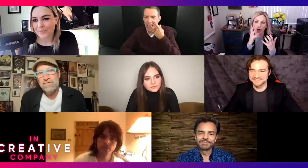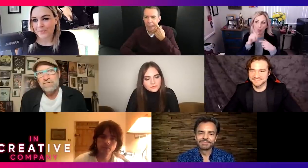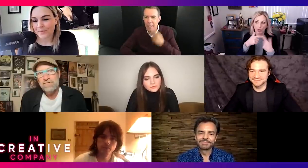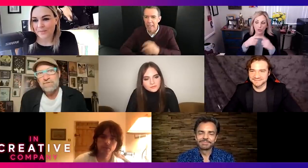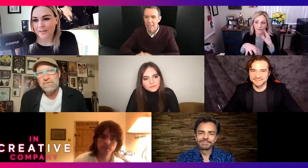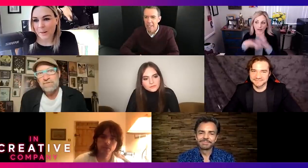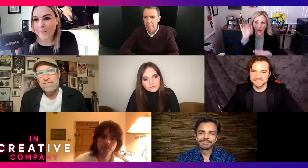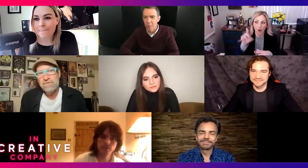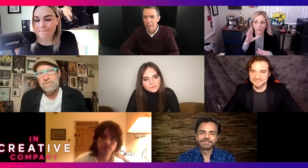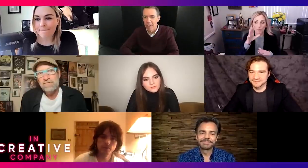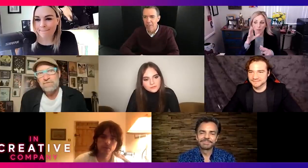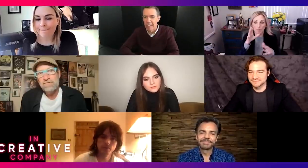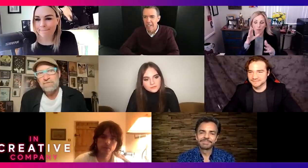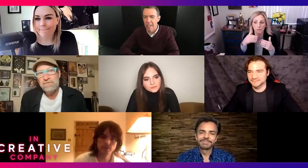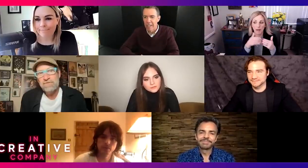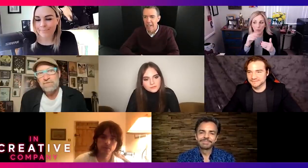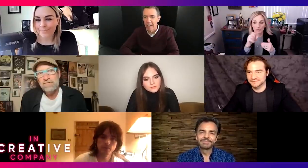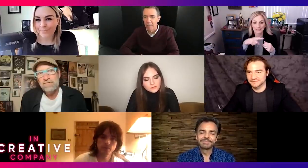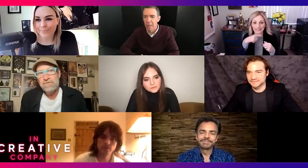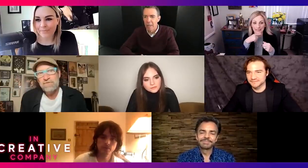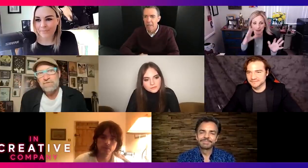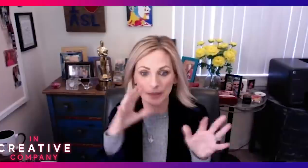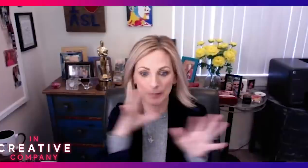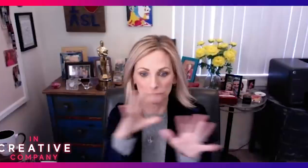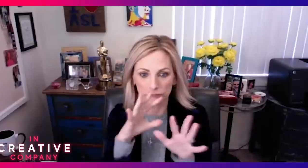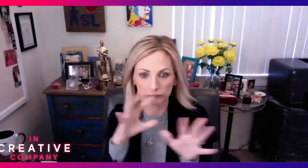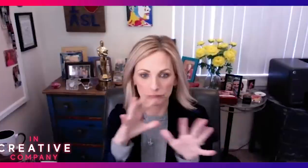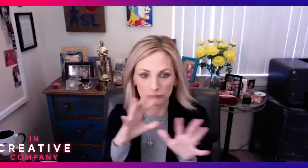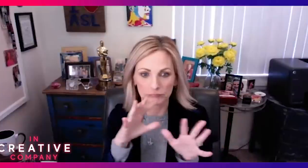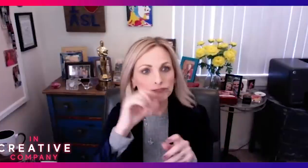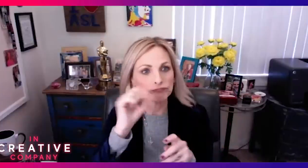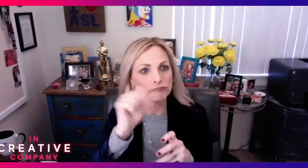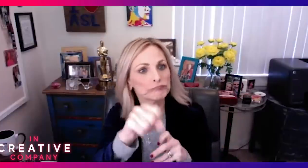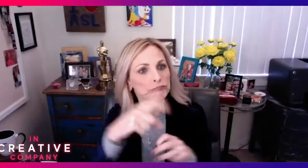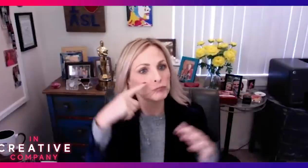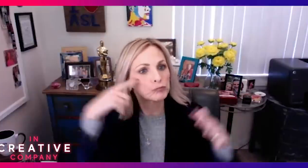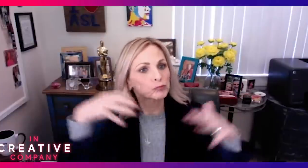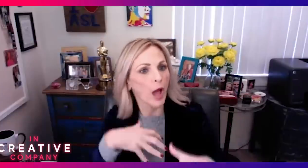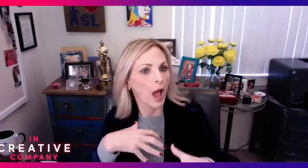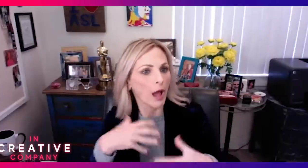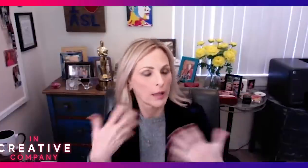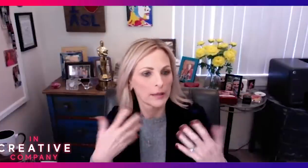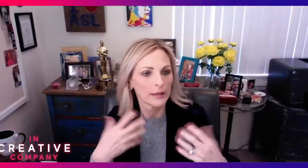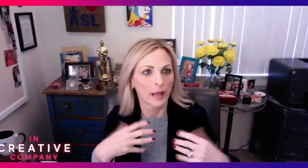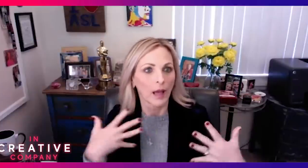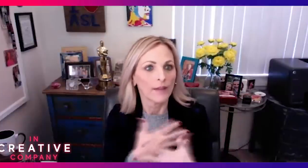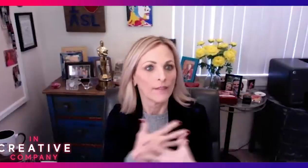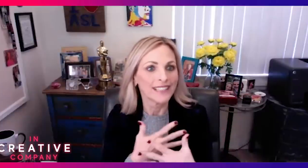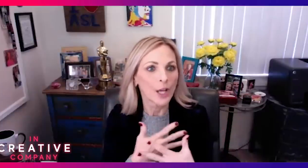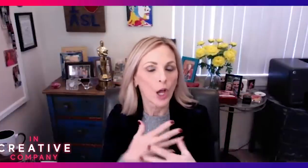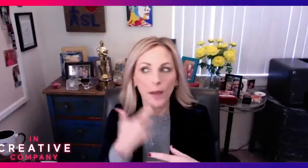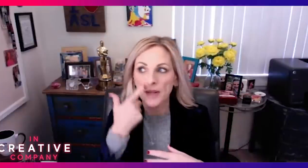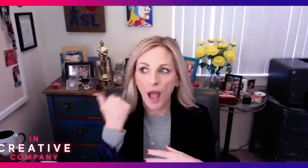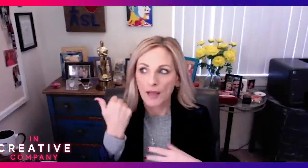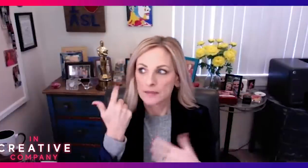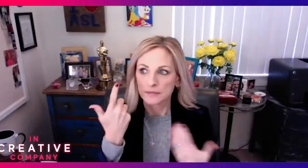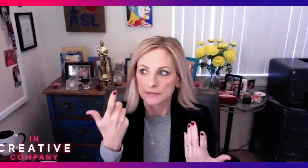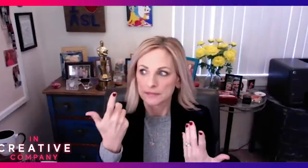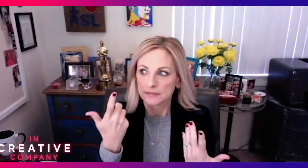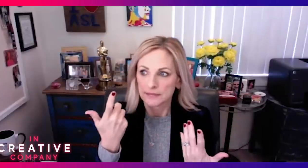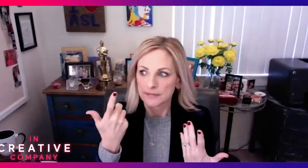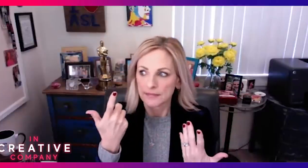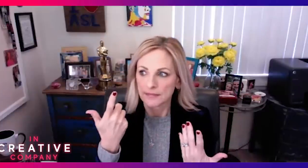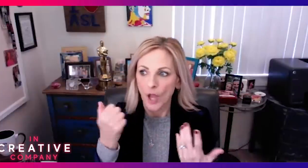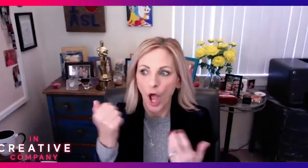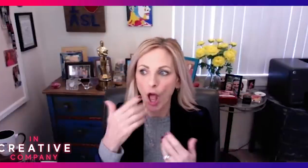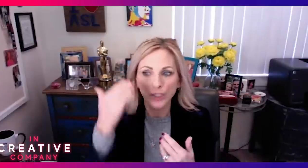Jackie, I mean, listen, as a mother, when she finds out that, first of all, when her brother, her baby is hearing, certainly it comes as a shock to her.